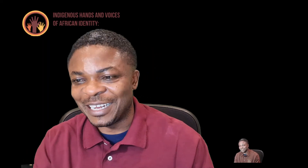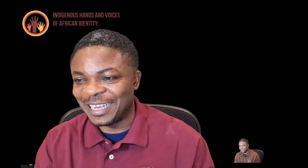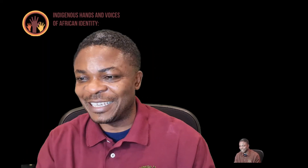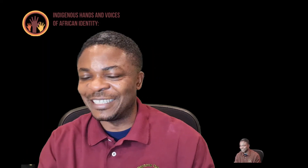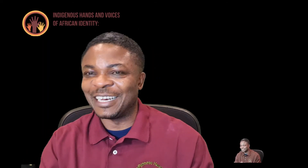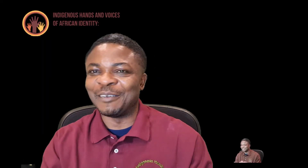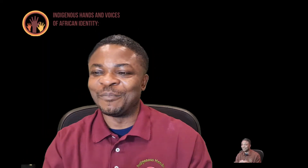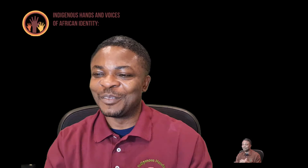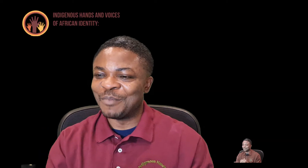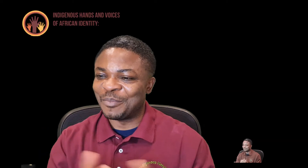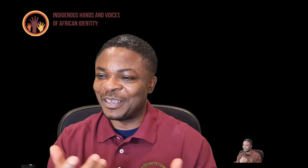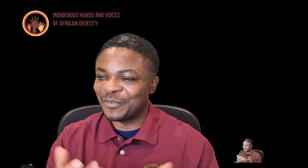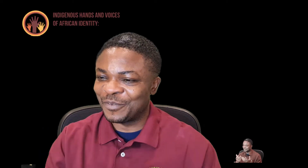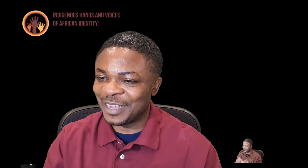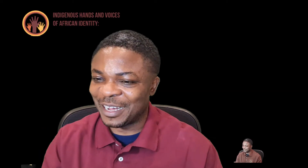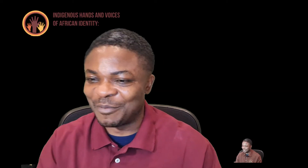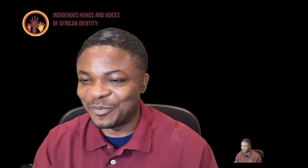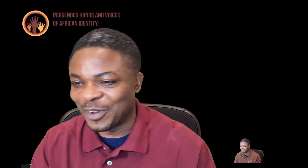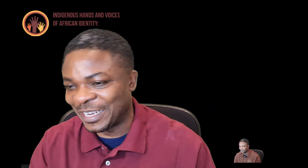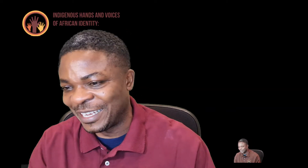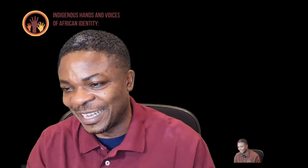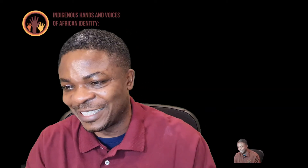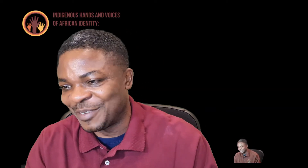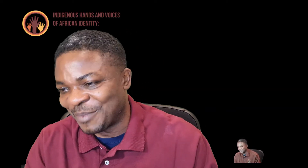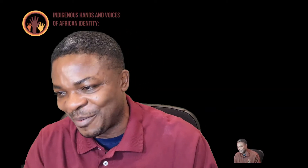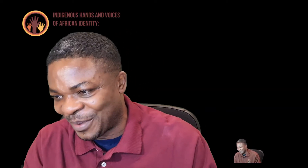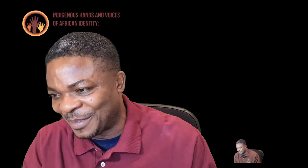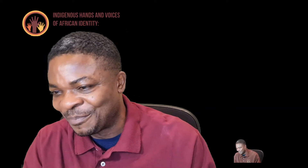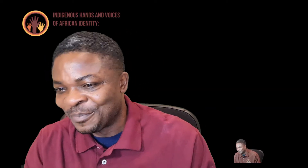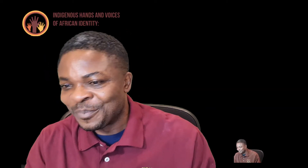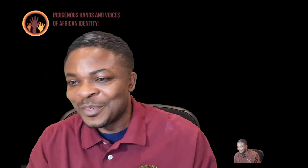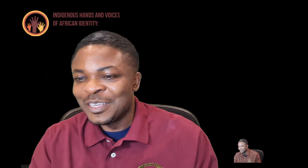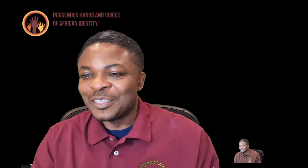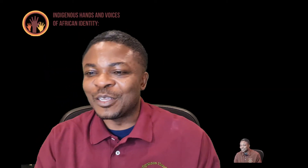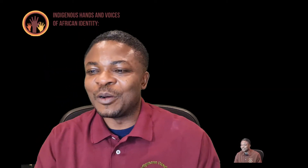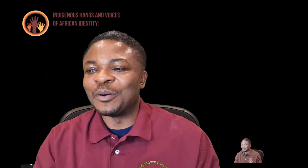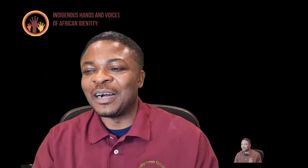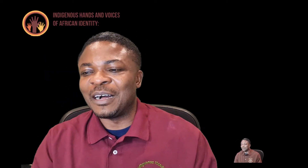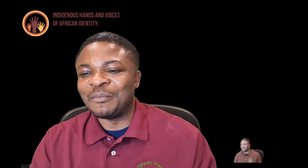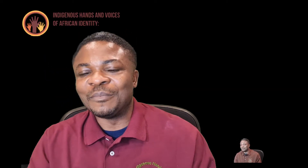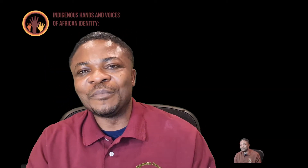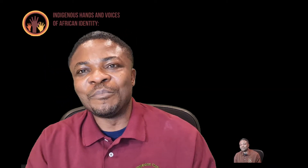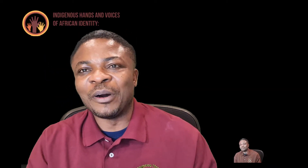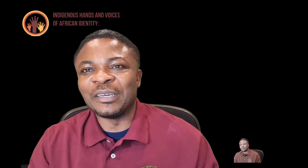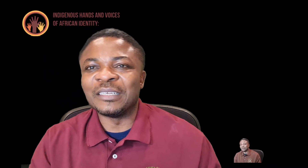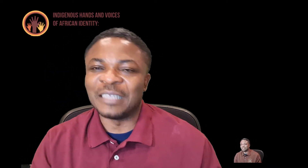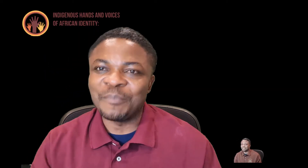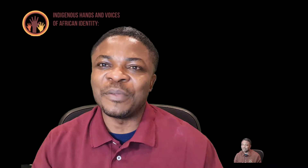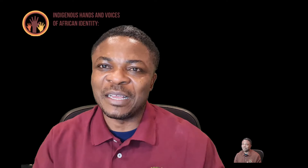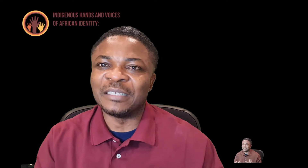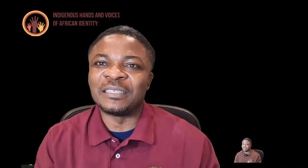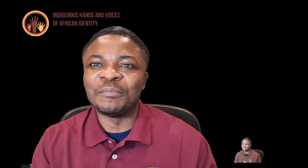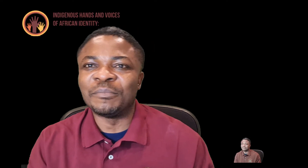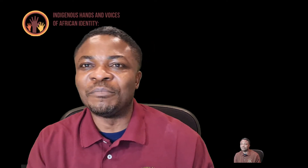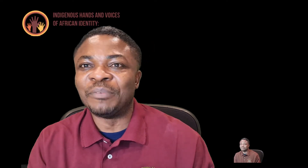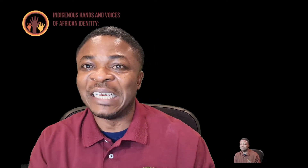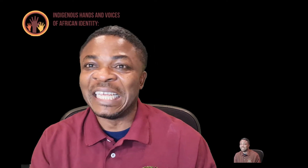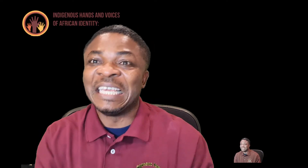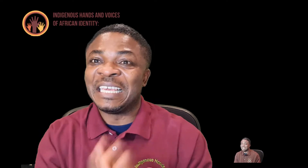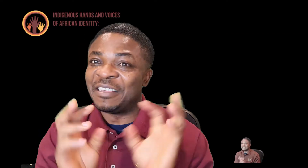questionable and maybe funny as it might be. So, but